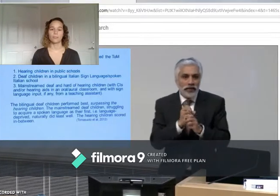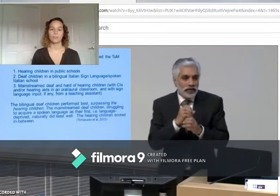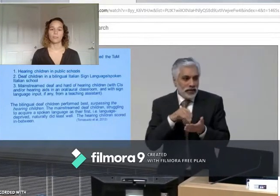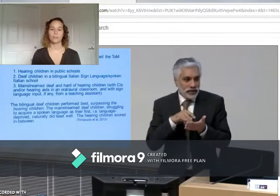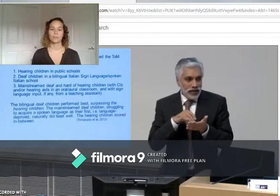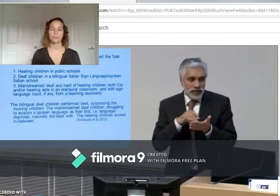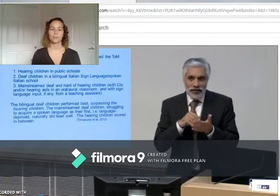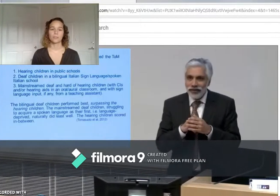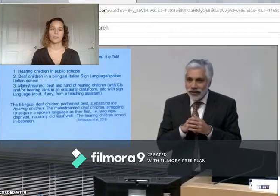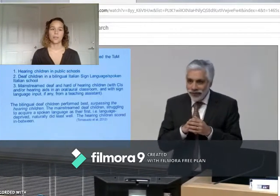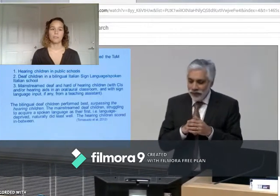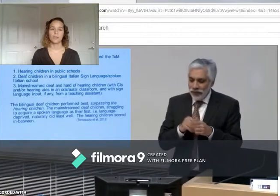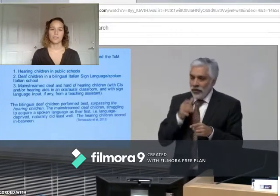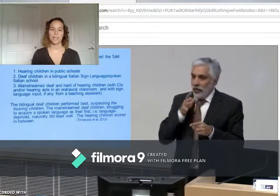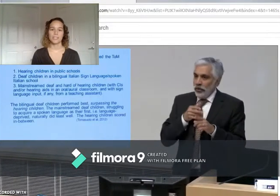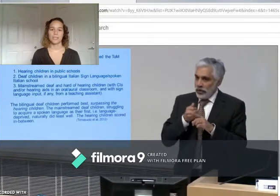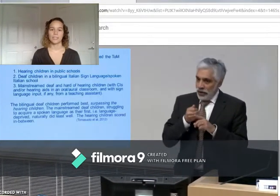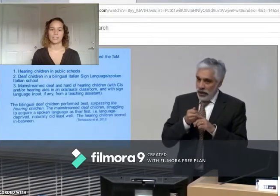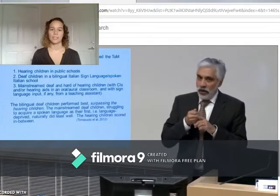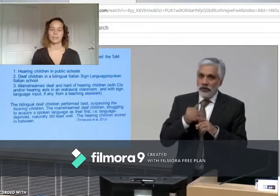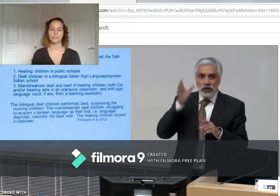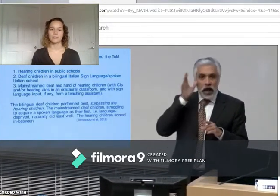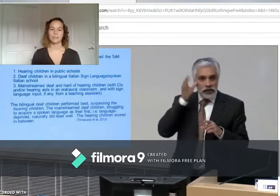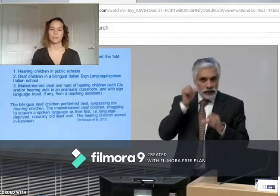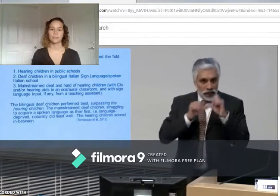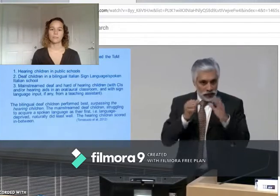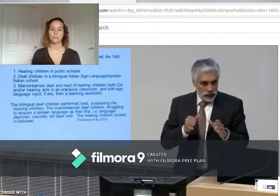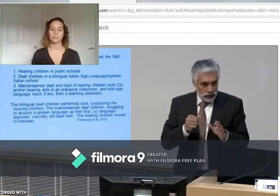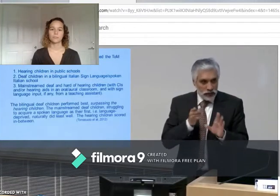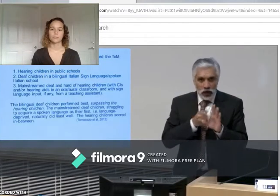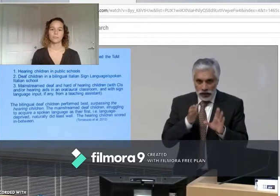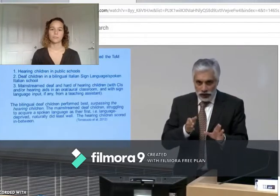well. Up here is a fascinating study.